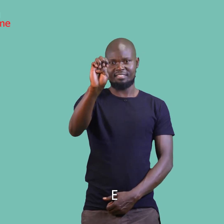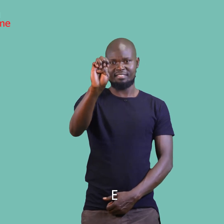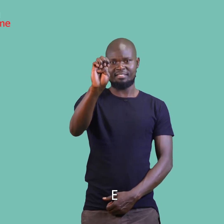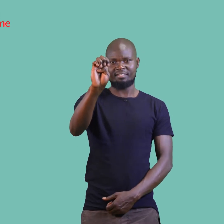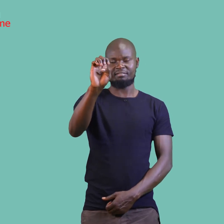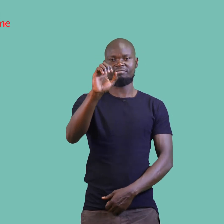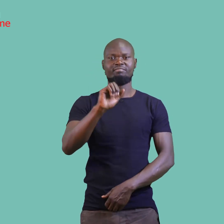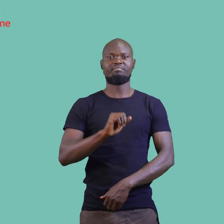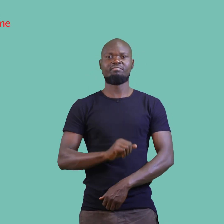E.